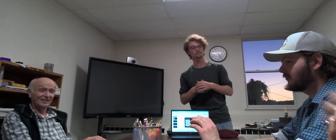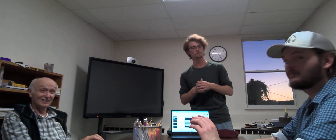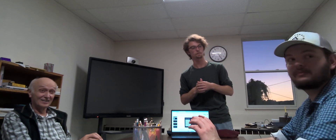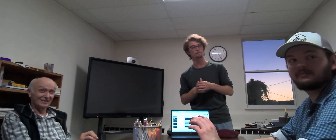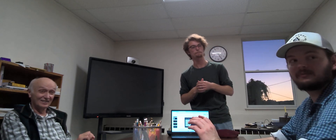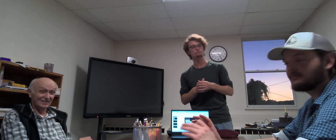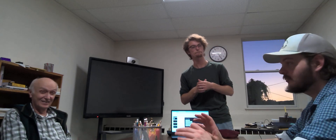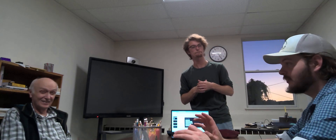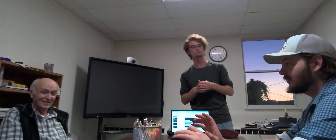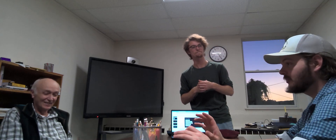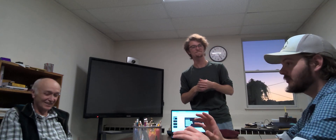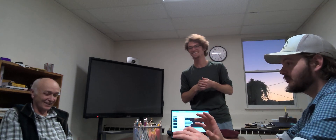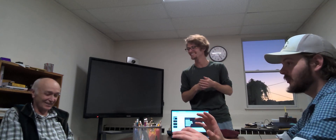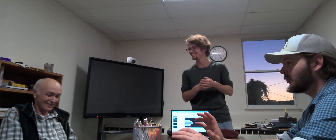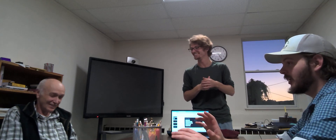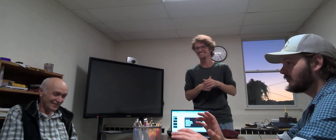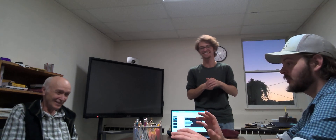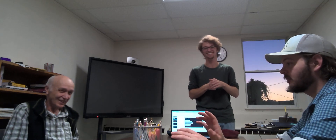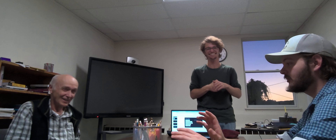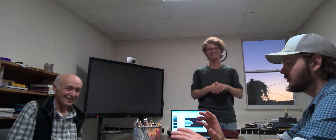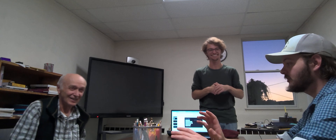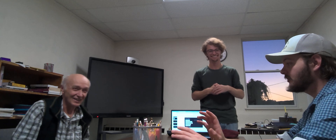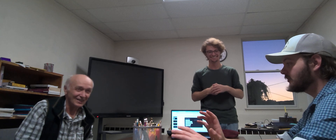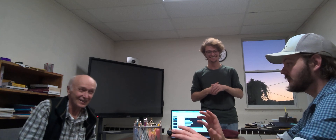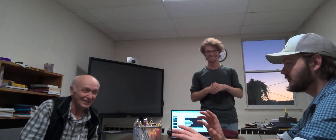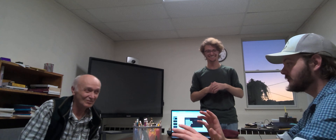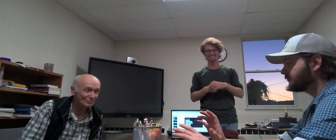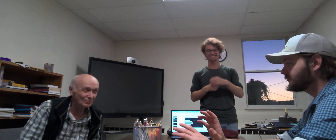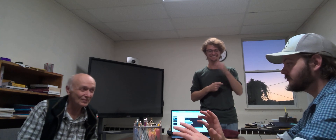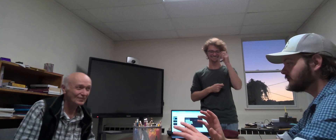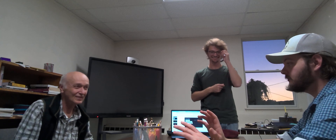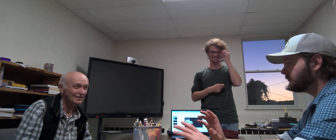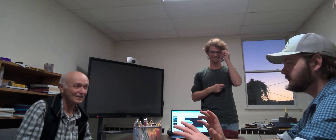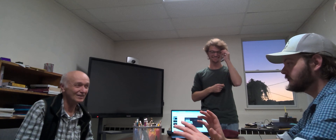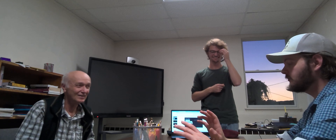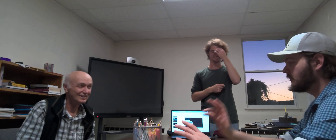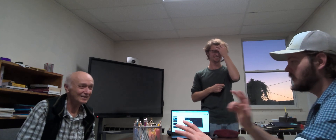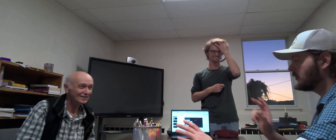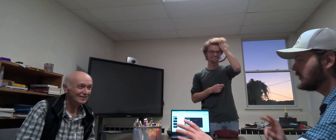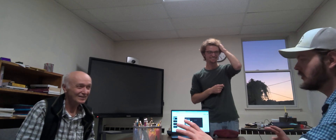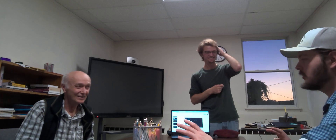Next word is So I've learned. F.